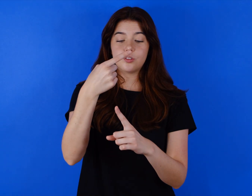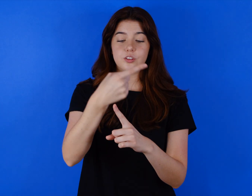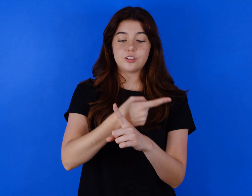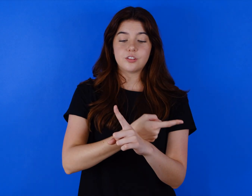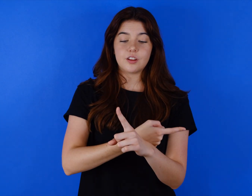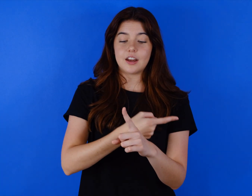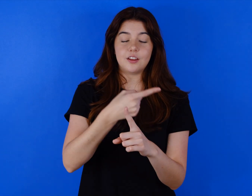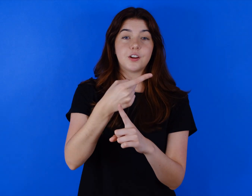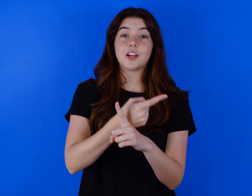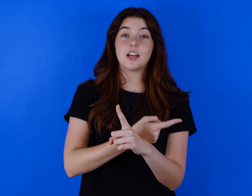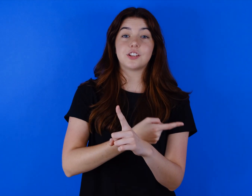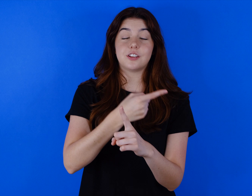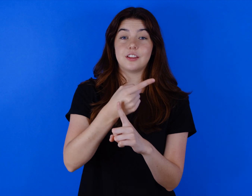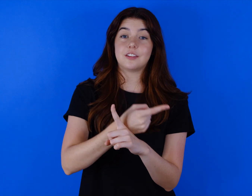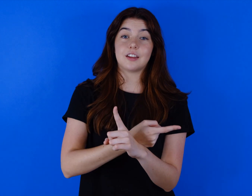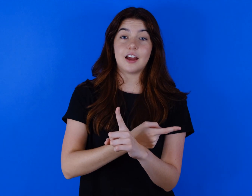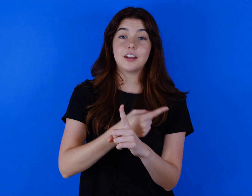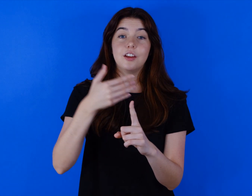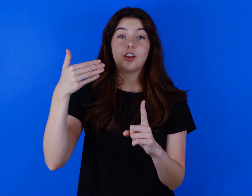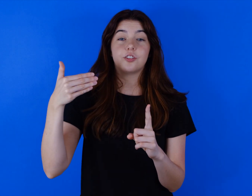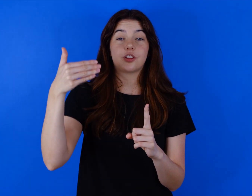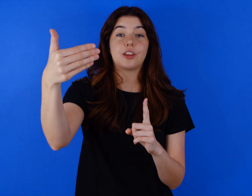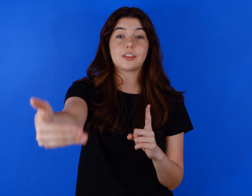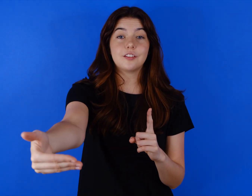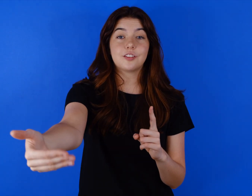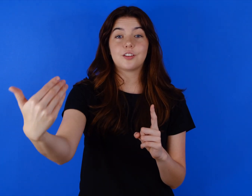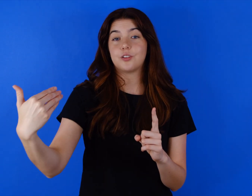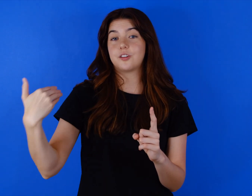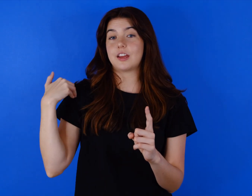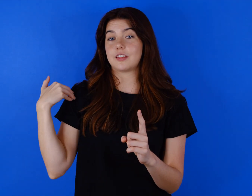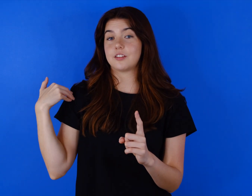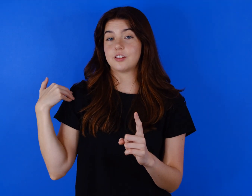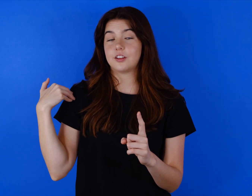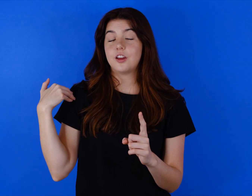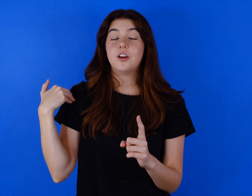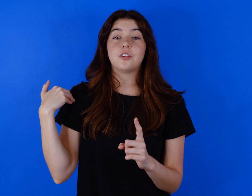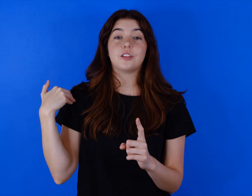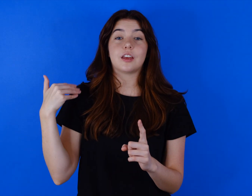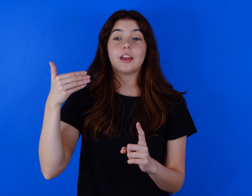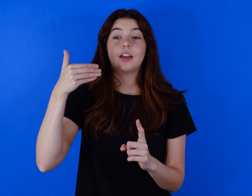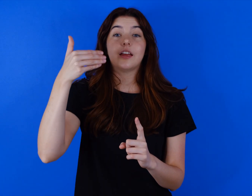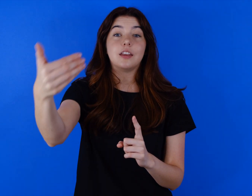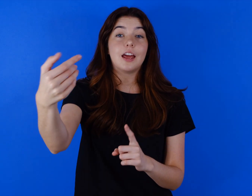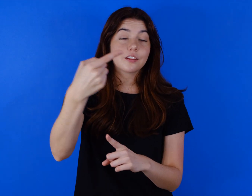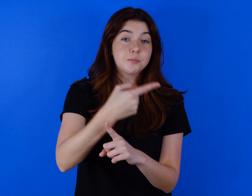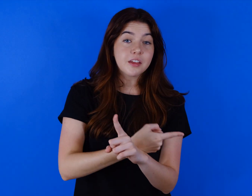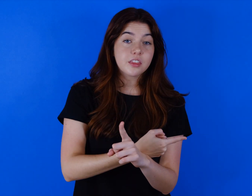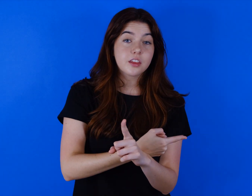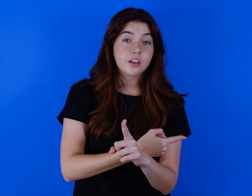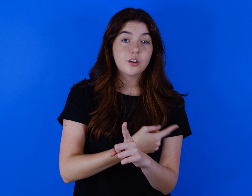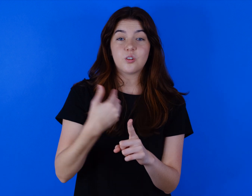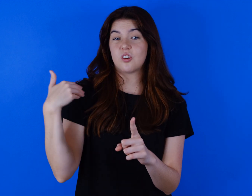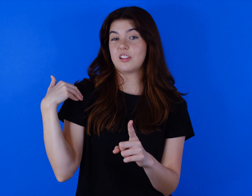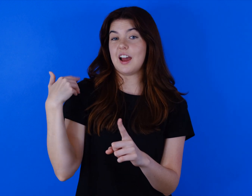use any variation to this sign. You just go like this or like this. So you could say next month or last